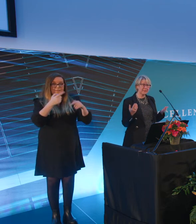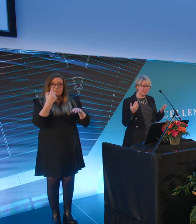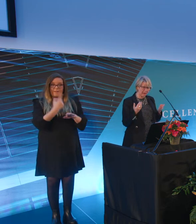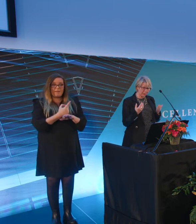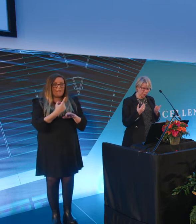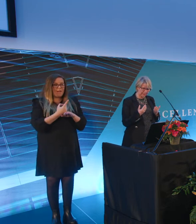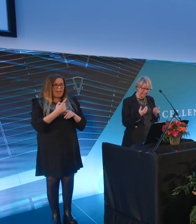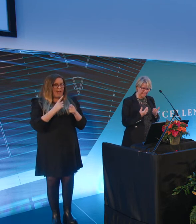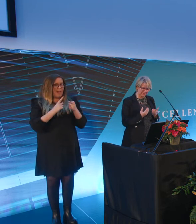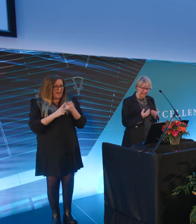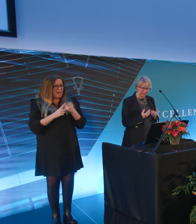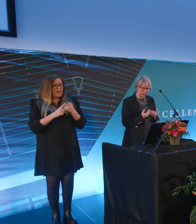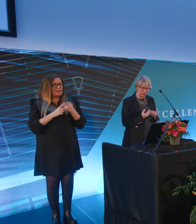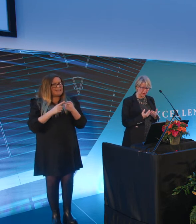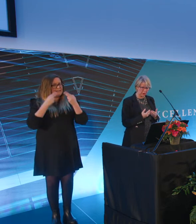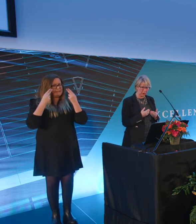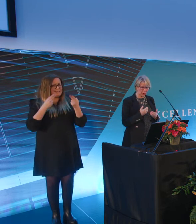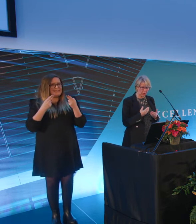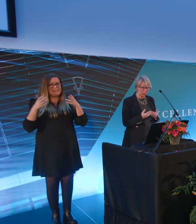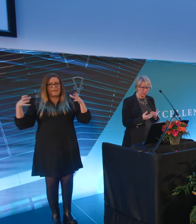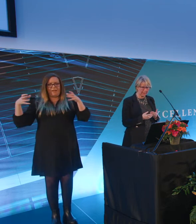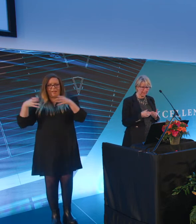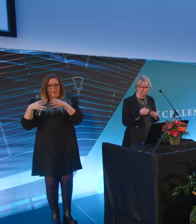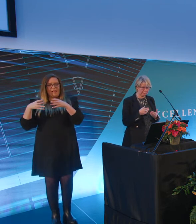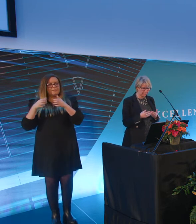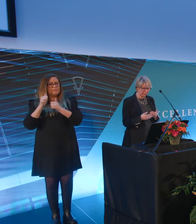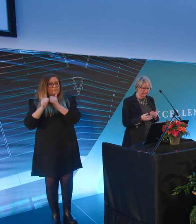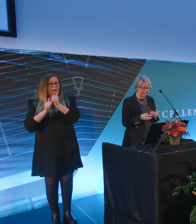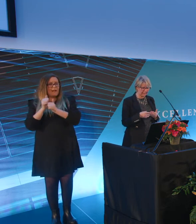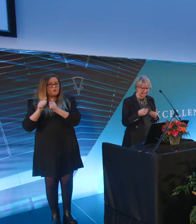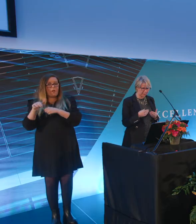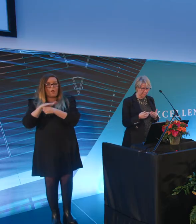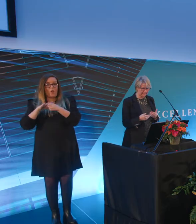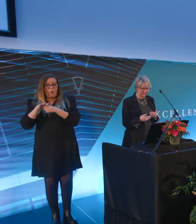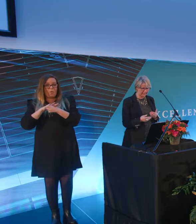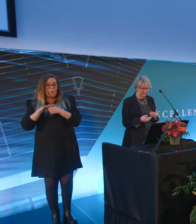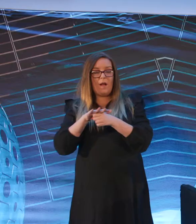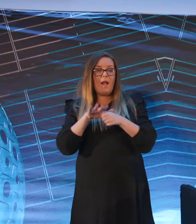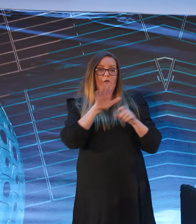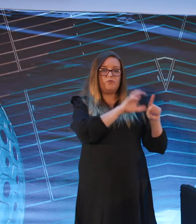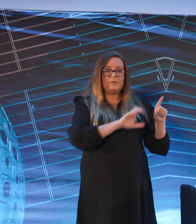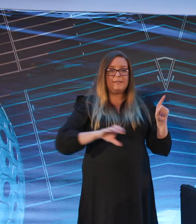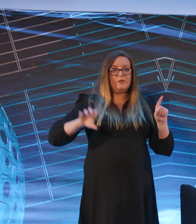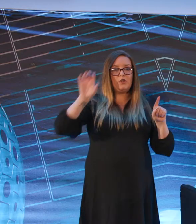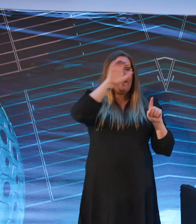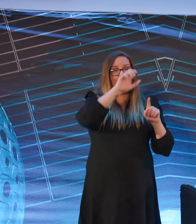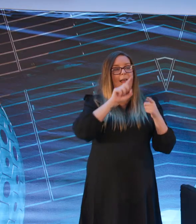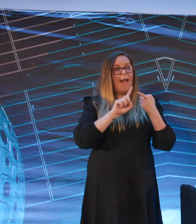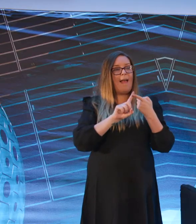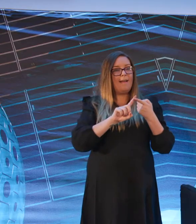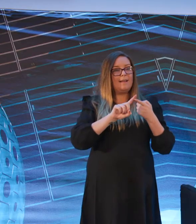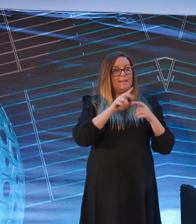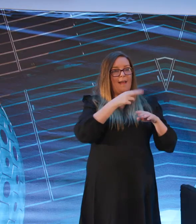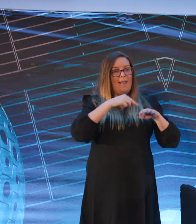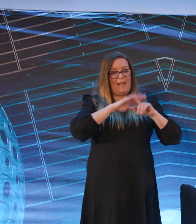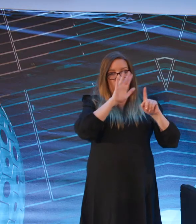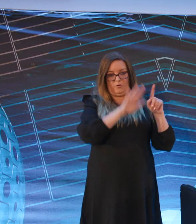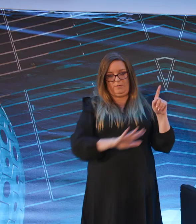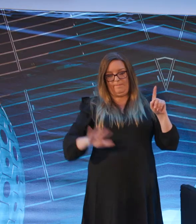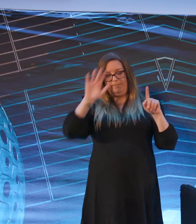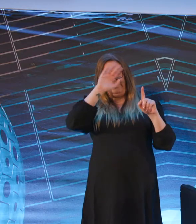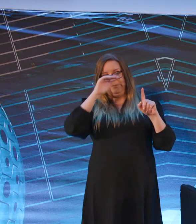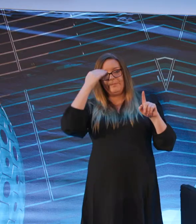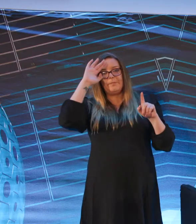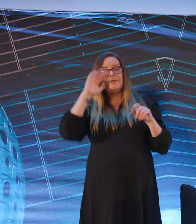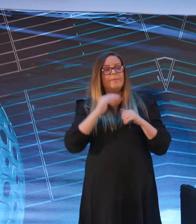and demand collective action locally, regionally, nationally. And to this end,